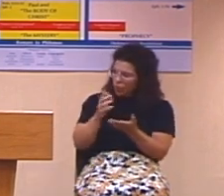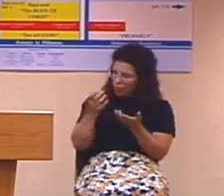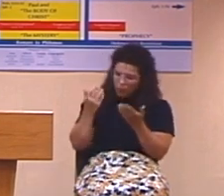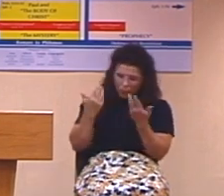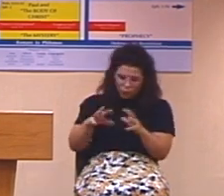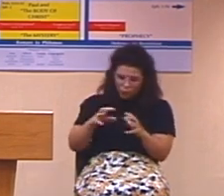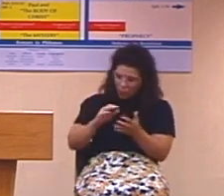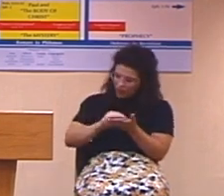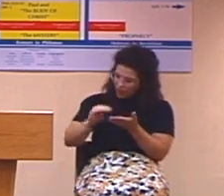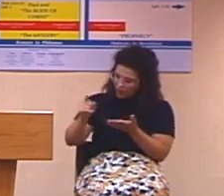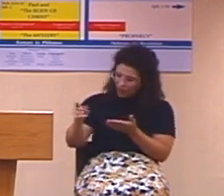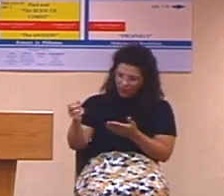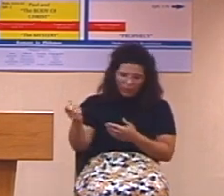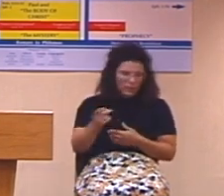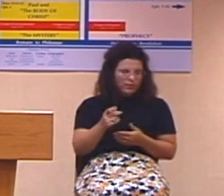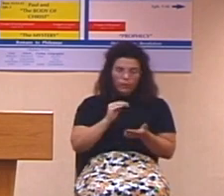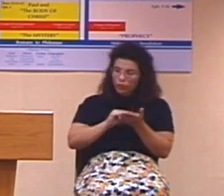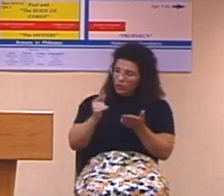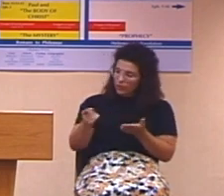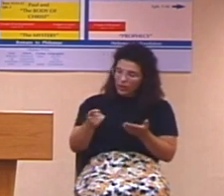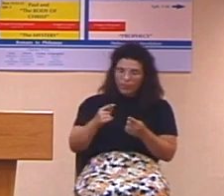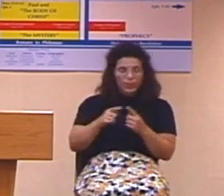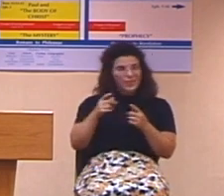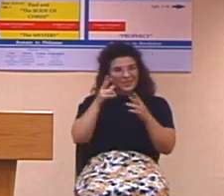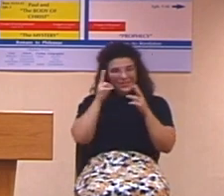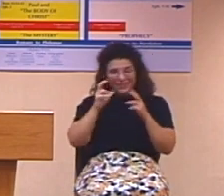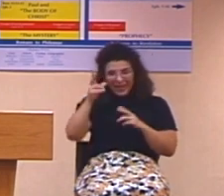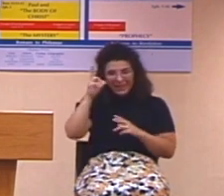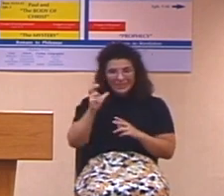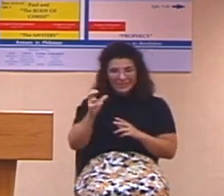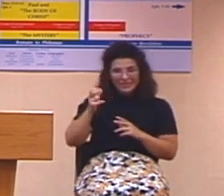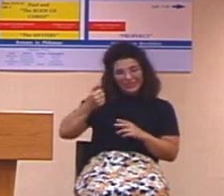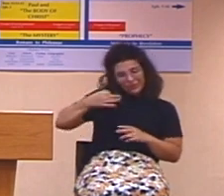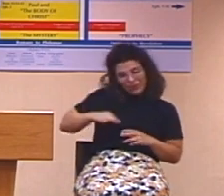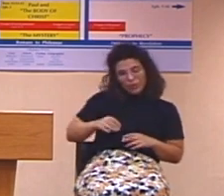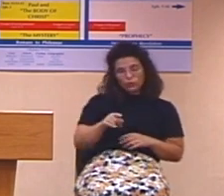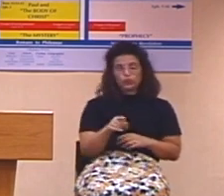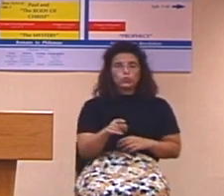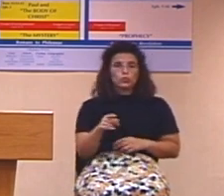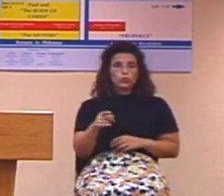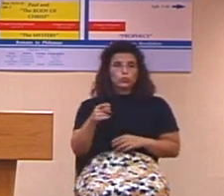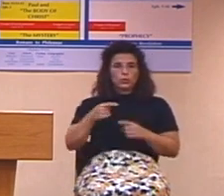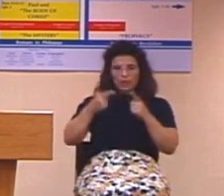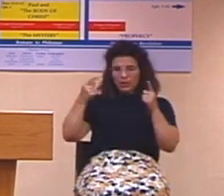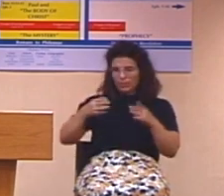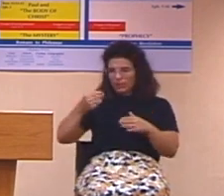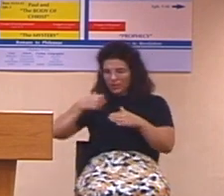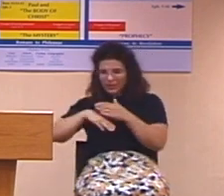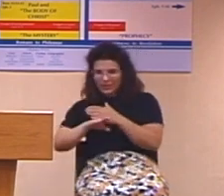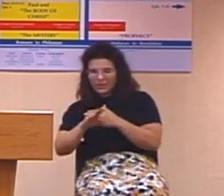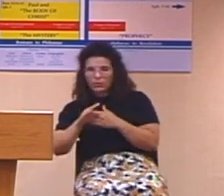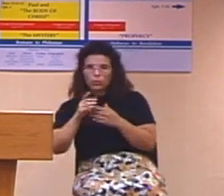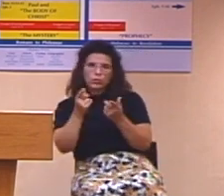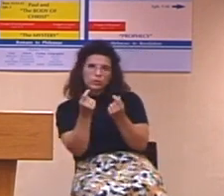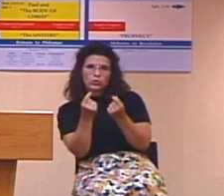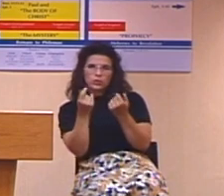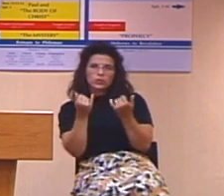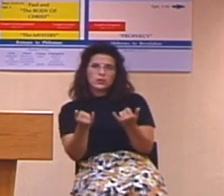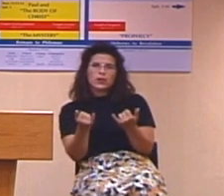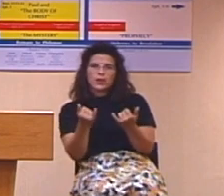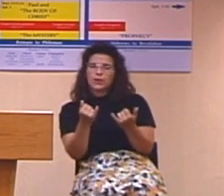him, lest what? Satan gets an advantage, and the adversary gets in there. You know what he's doing today?